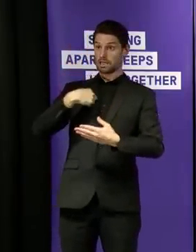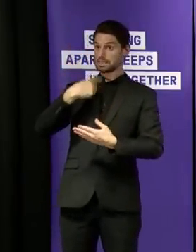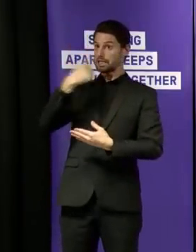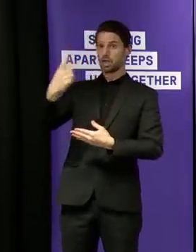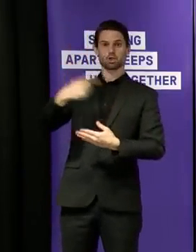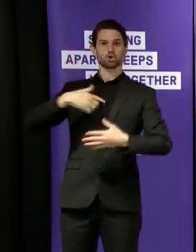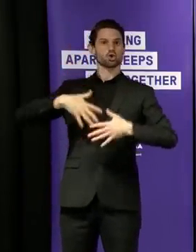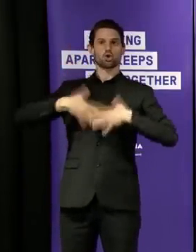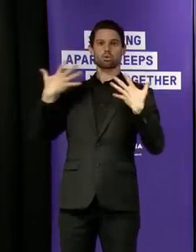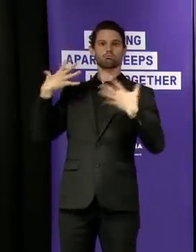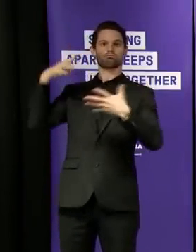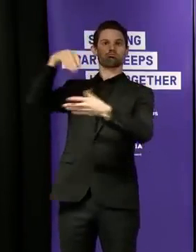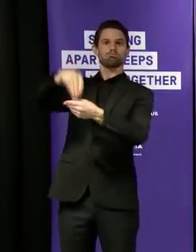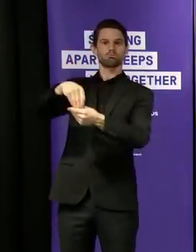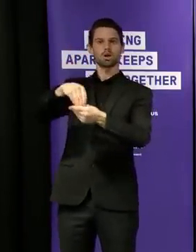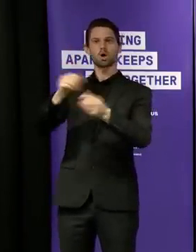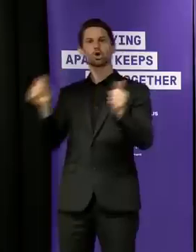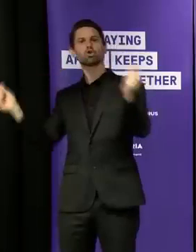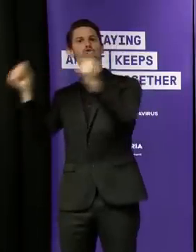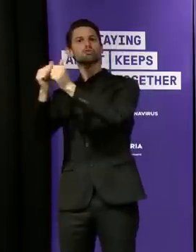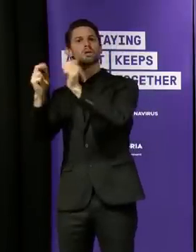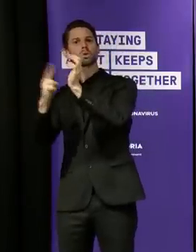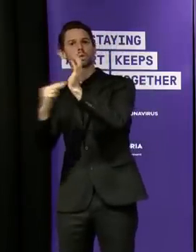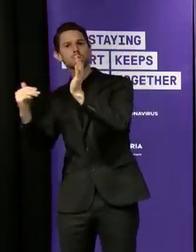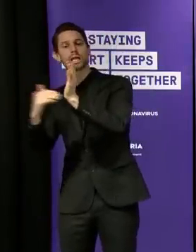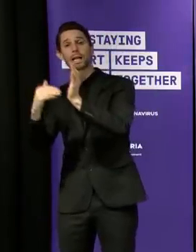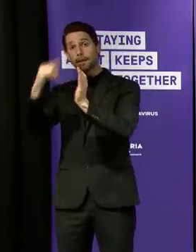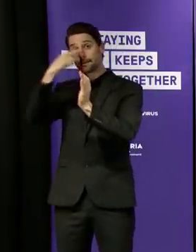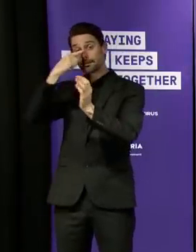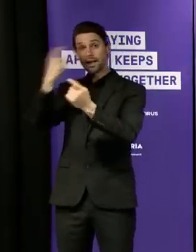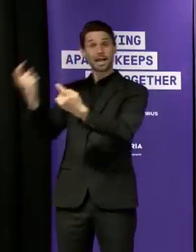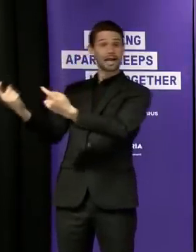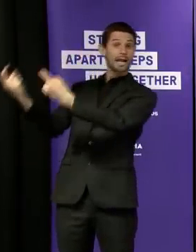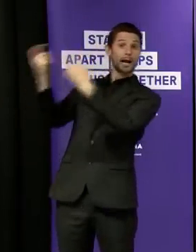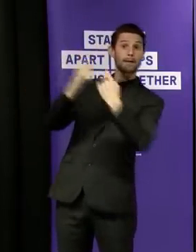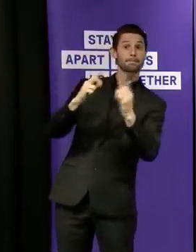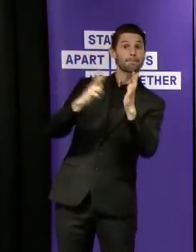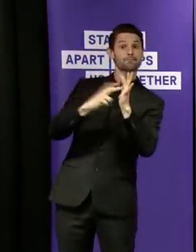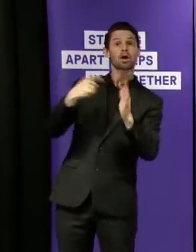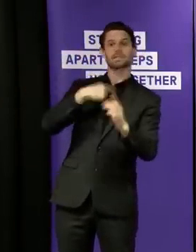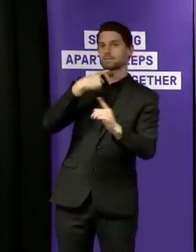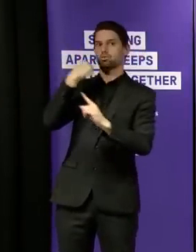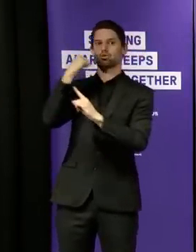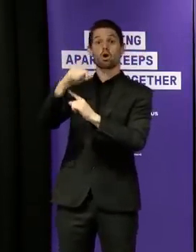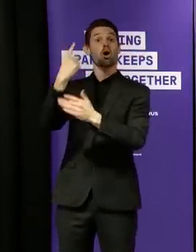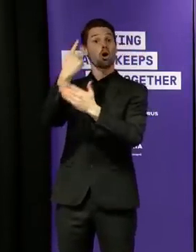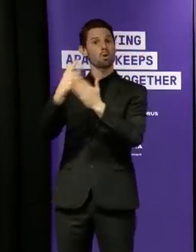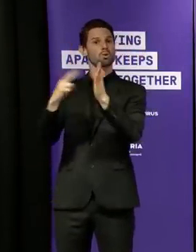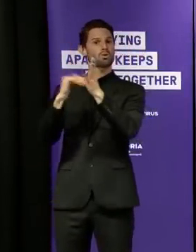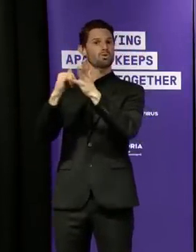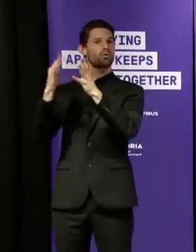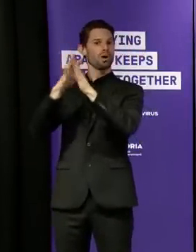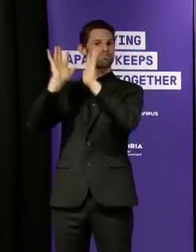said we would not be, would be an understatement. That's happened now. Let's just make sure that things are better and there's perhaps a greater flow